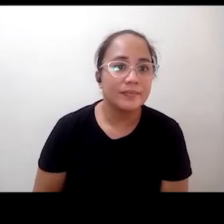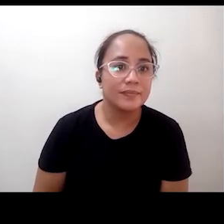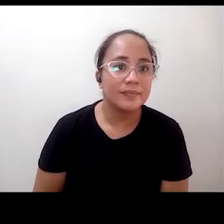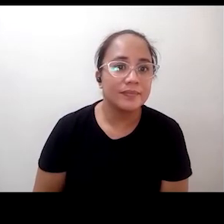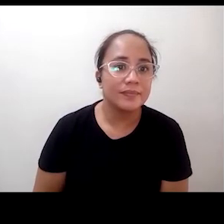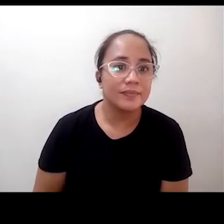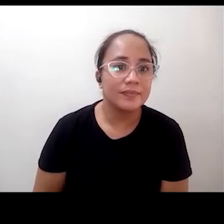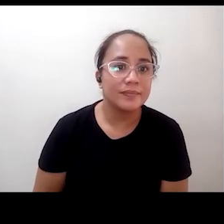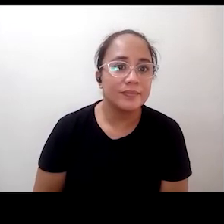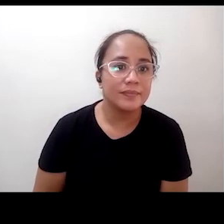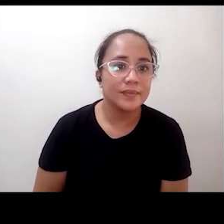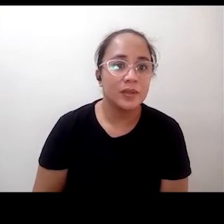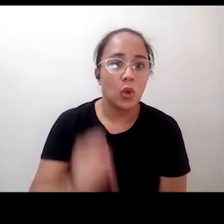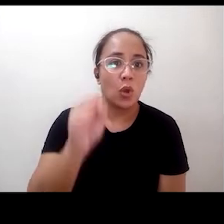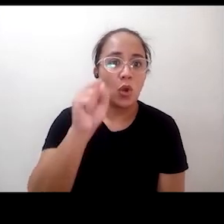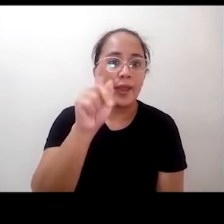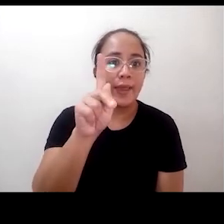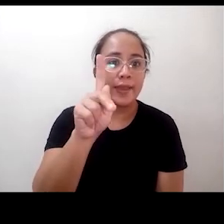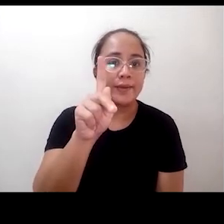Okay.